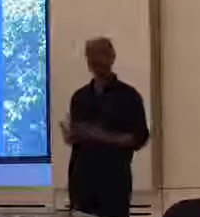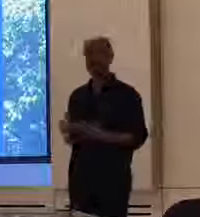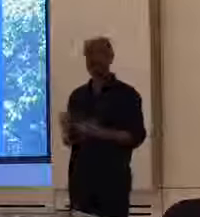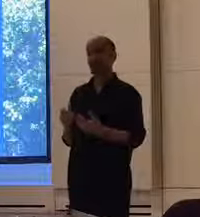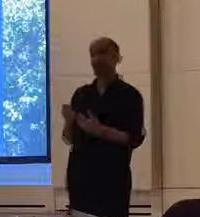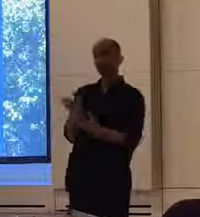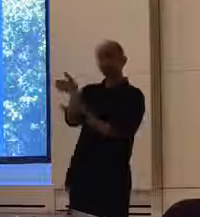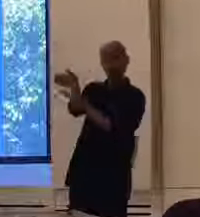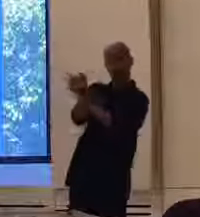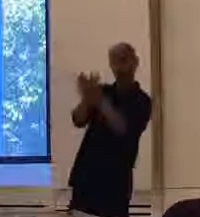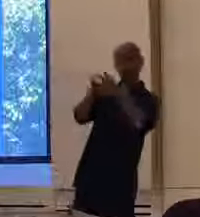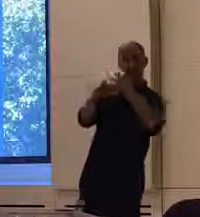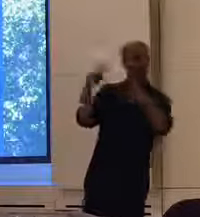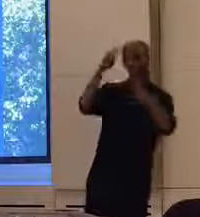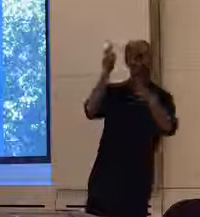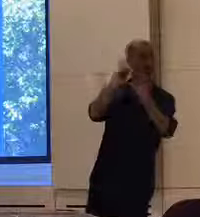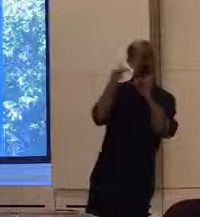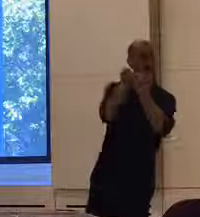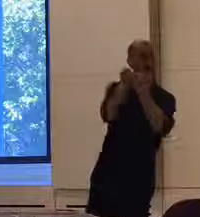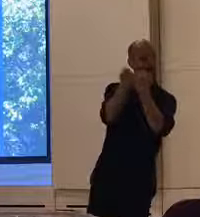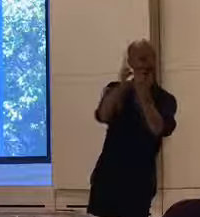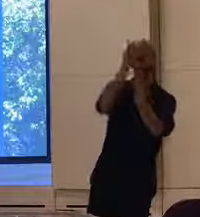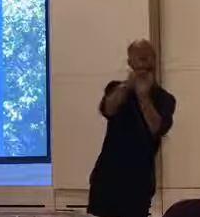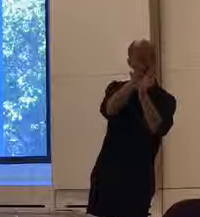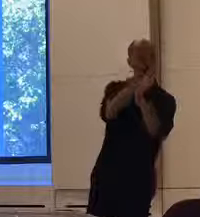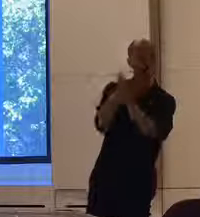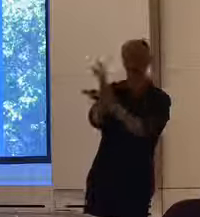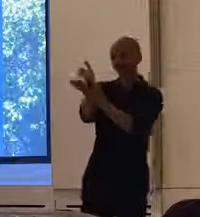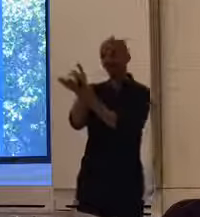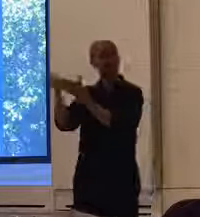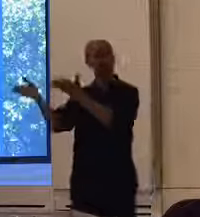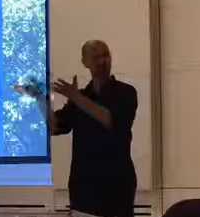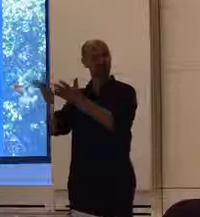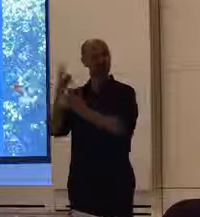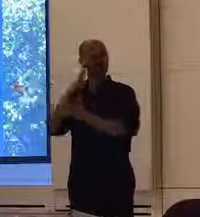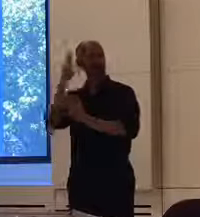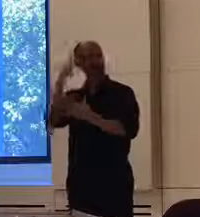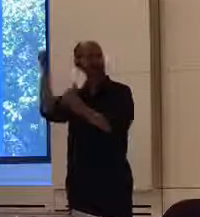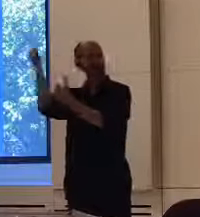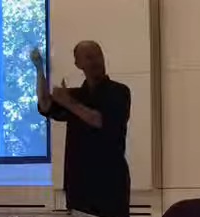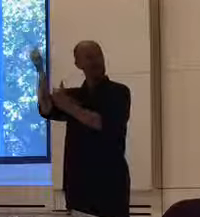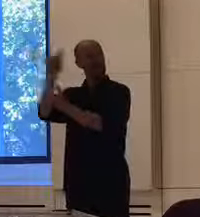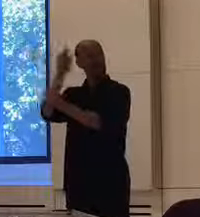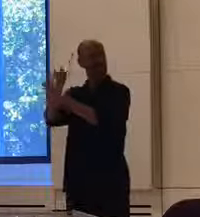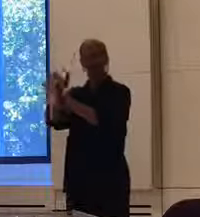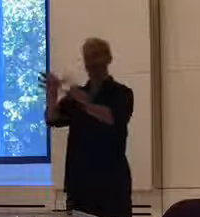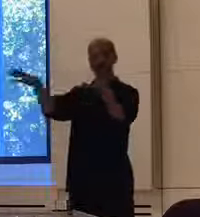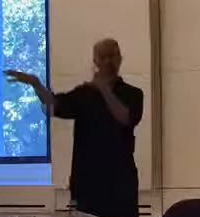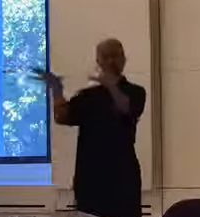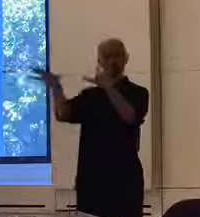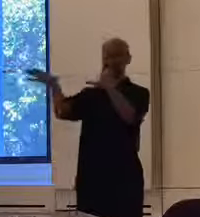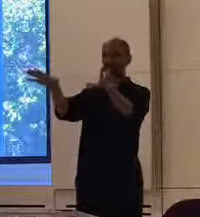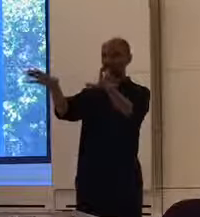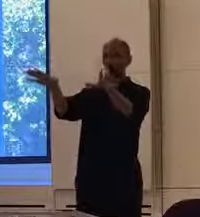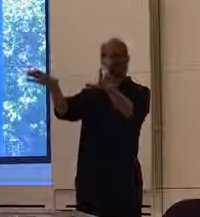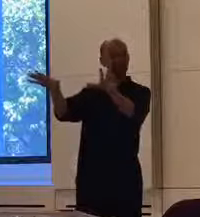meeting today even, and half the team were talking about cochlear implants, and the other half were talking about mental health issues.